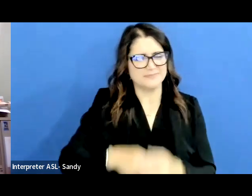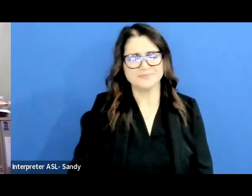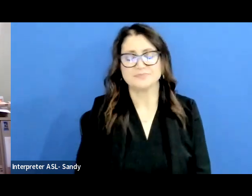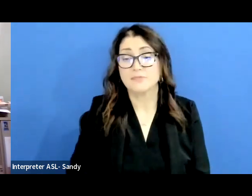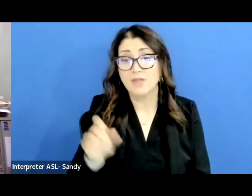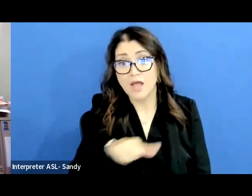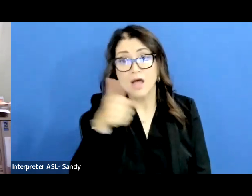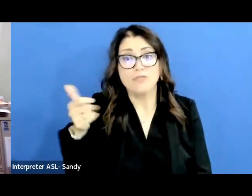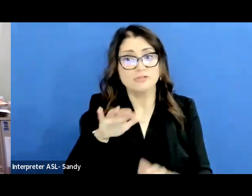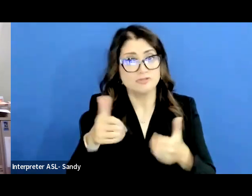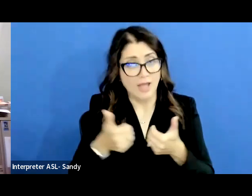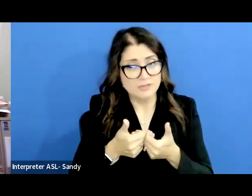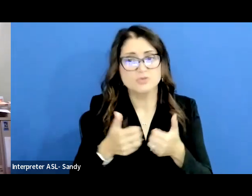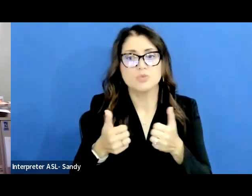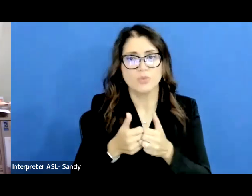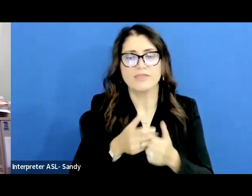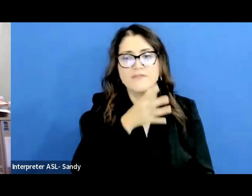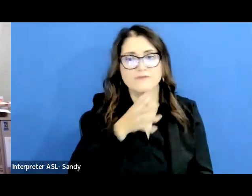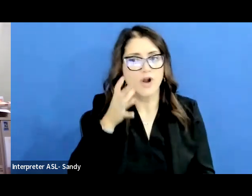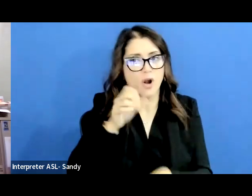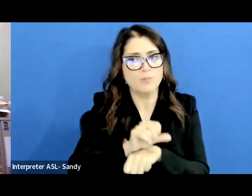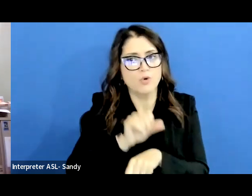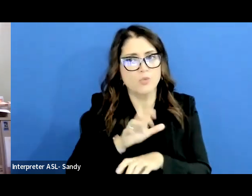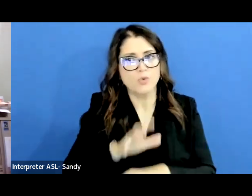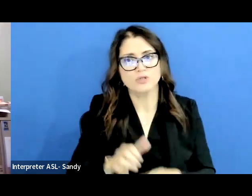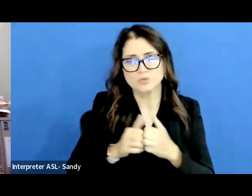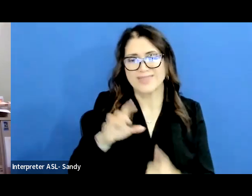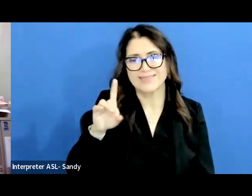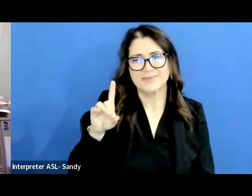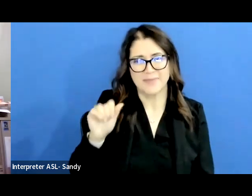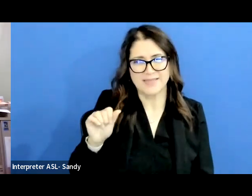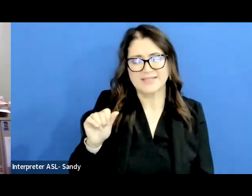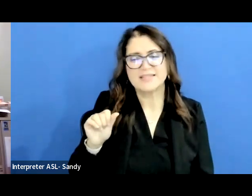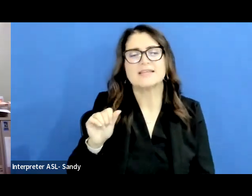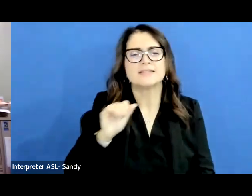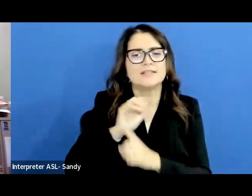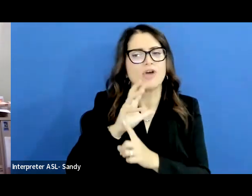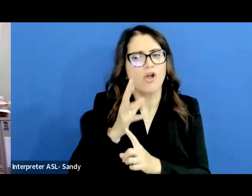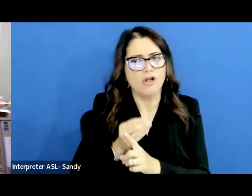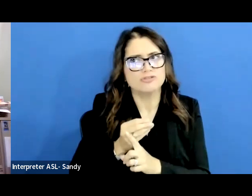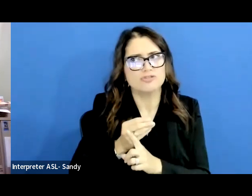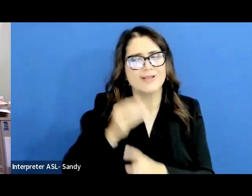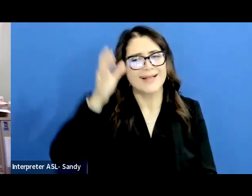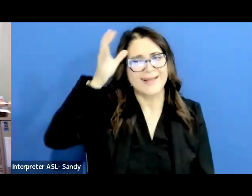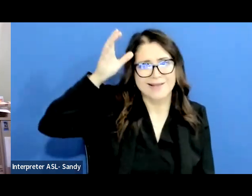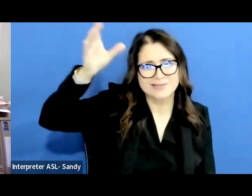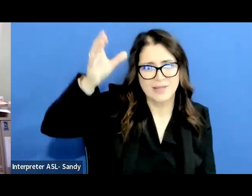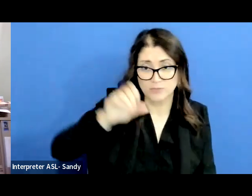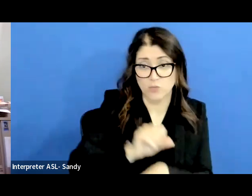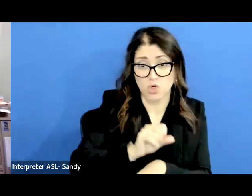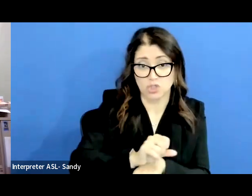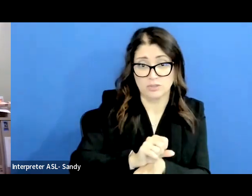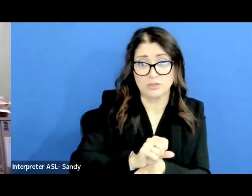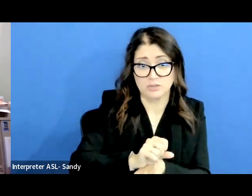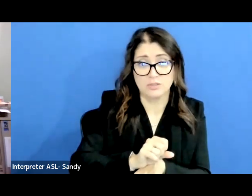that for farm workers with disabilities is the cultural concept of work. Immigrants with disabilities are typically